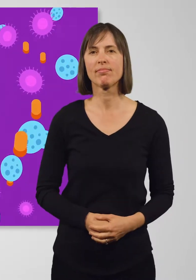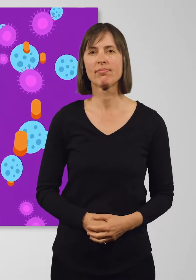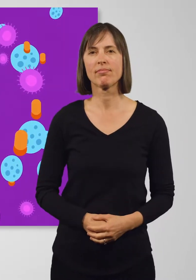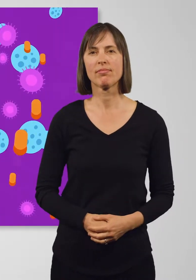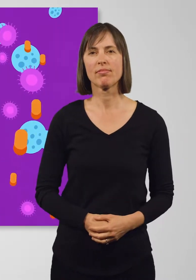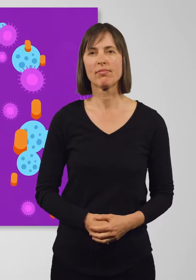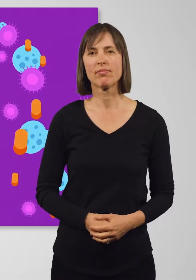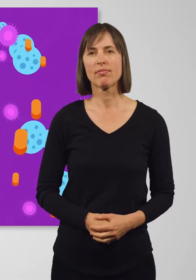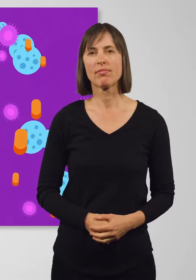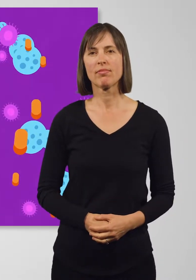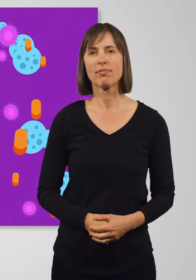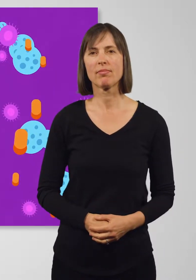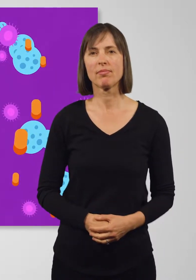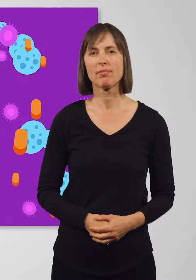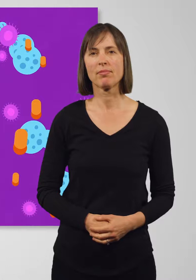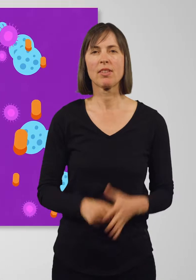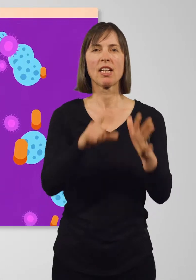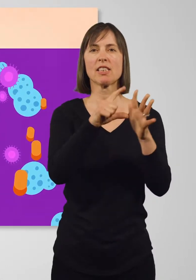sex.